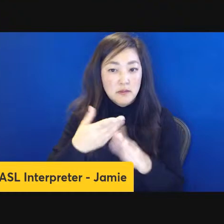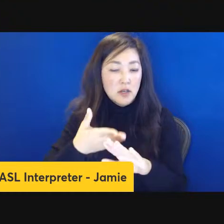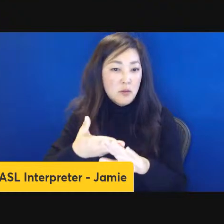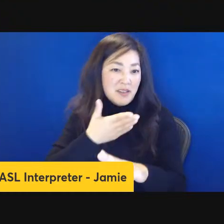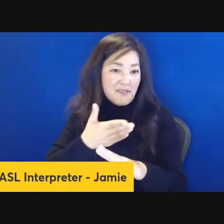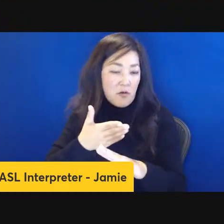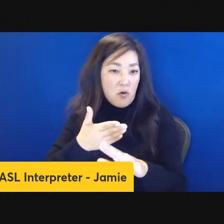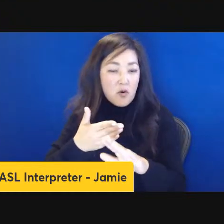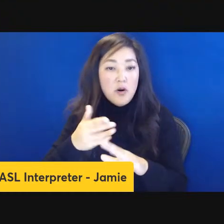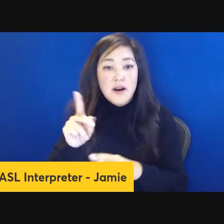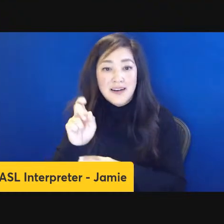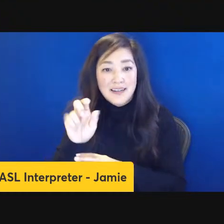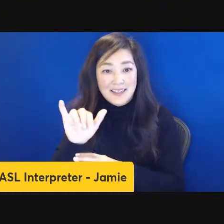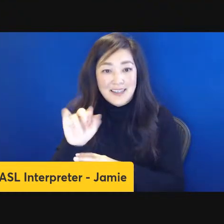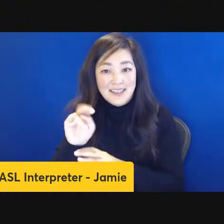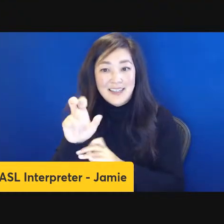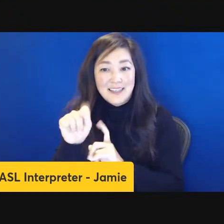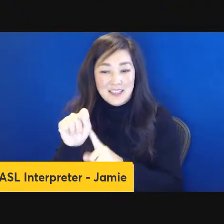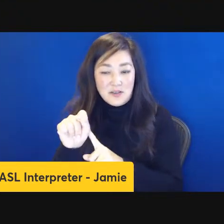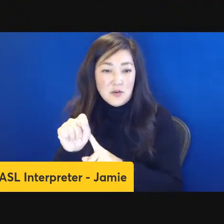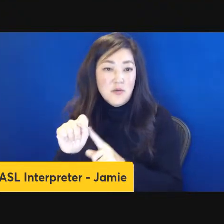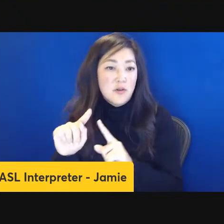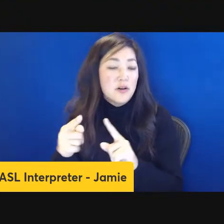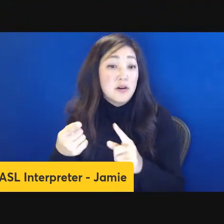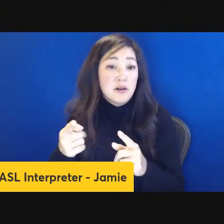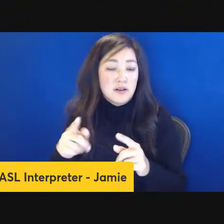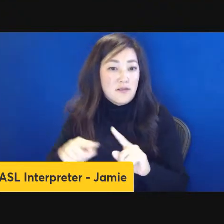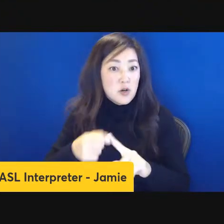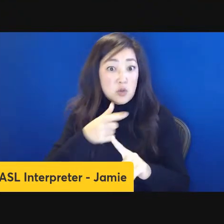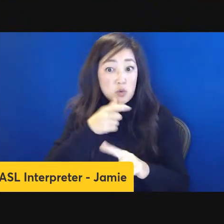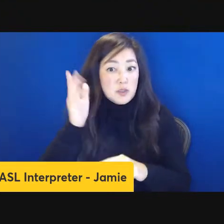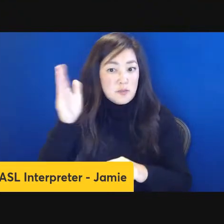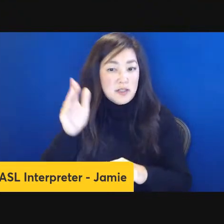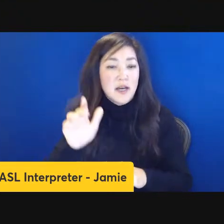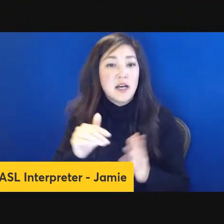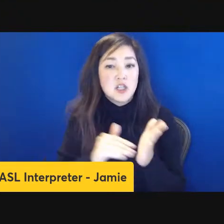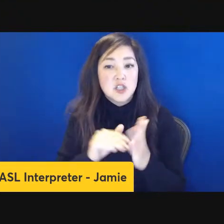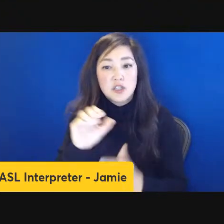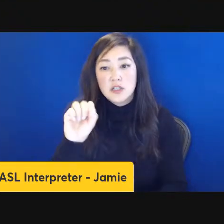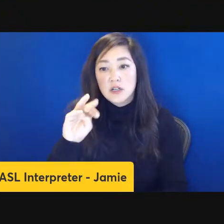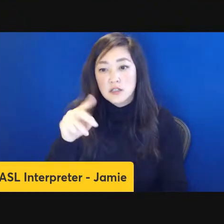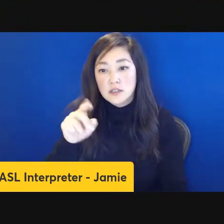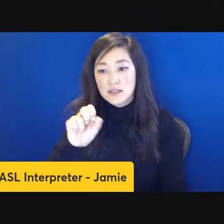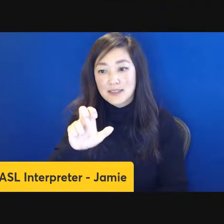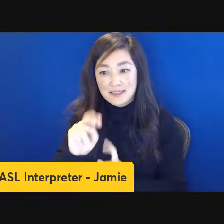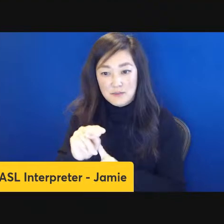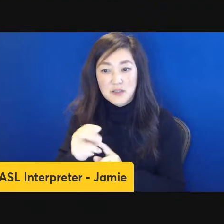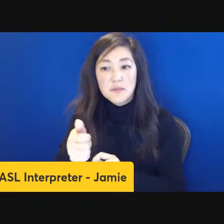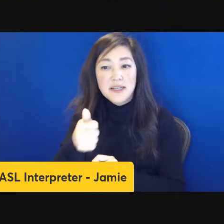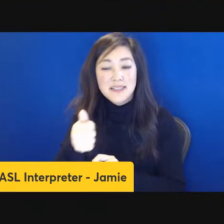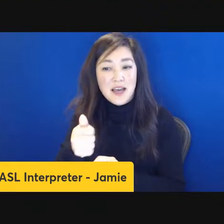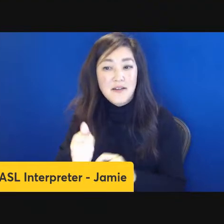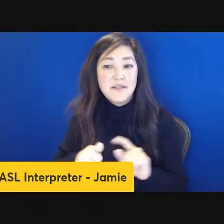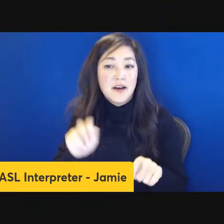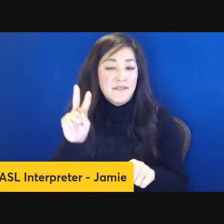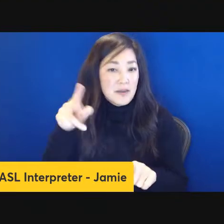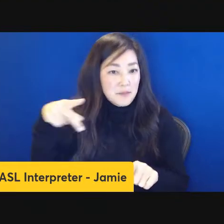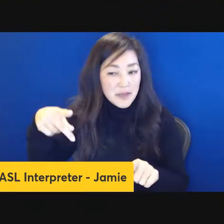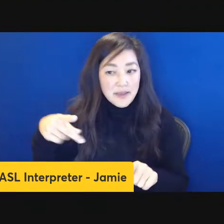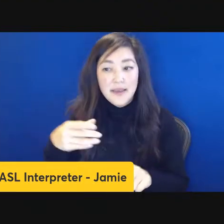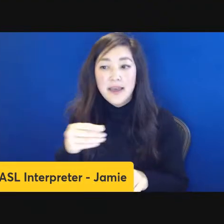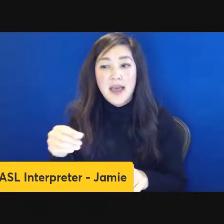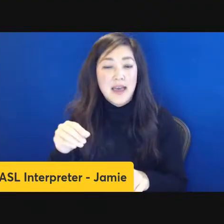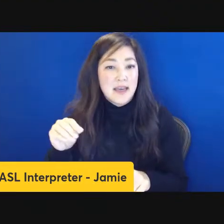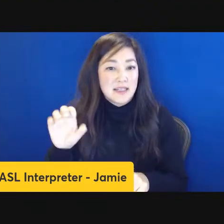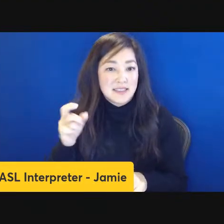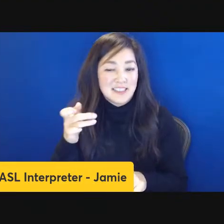keynote from Dr. Chris Simpson, who is the Executive Vice President and Chief Medical Officer at